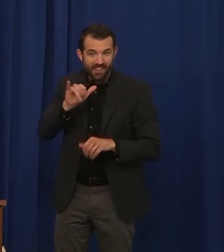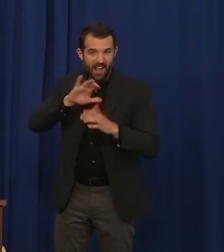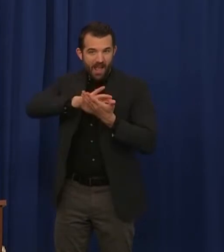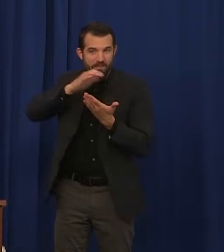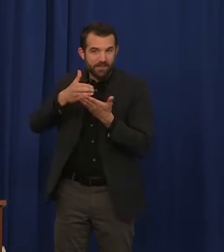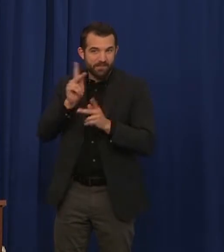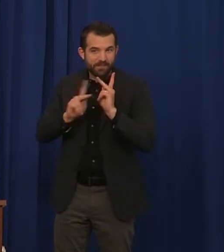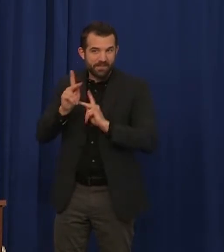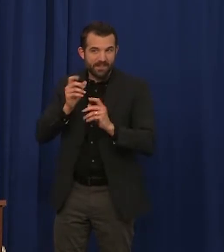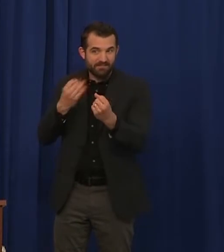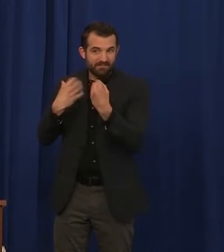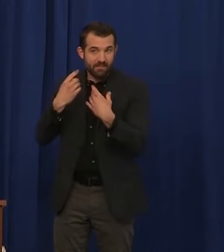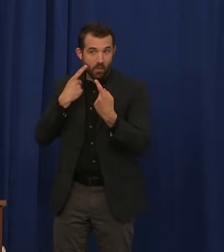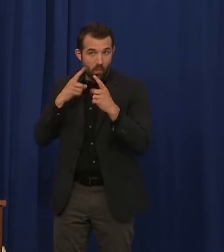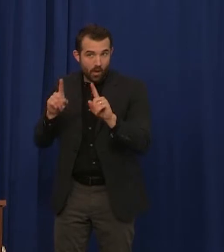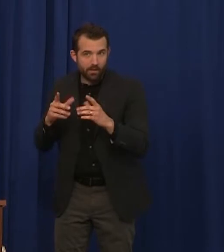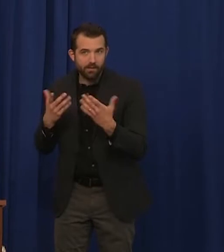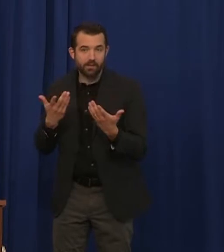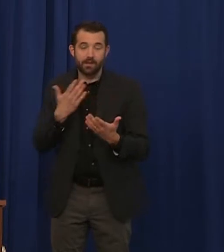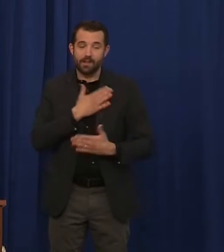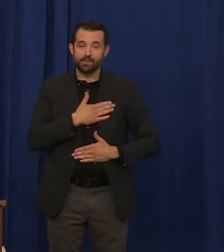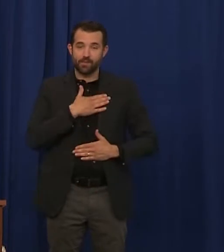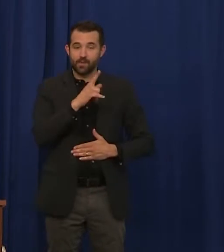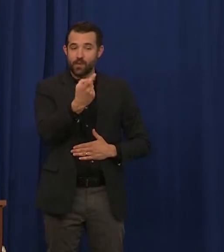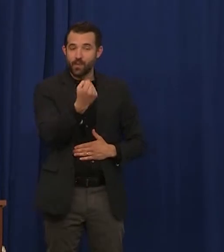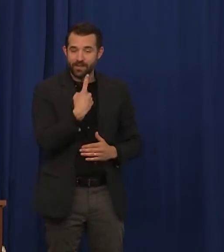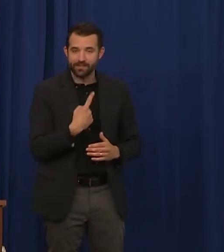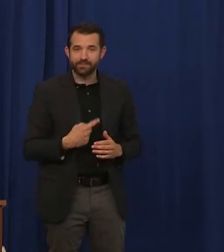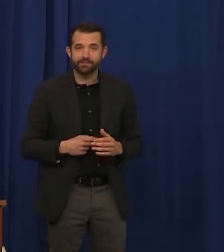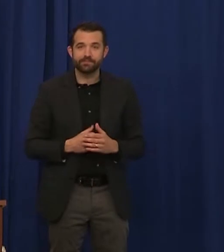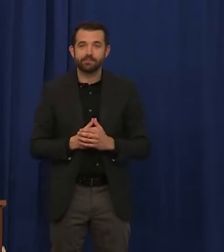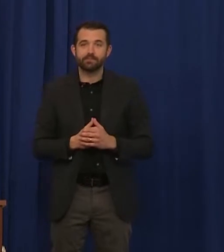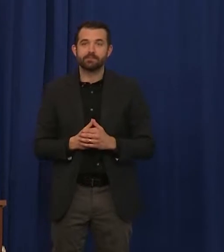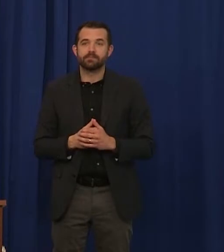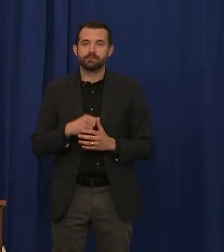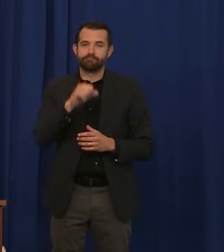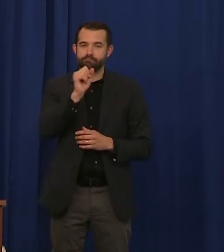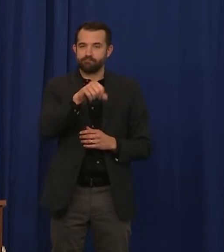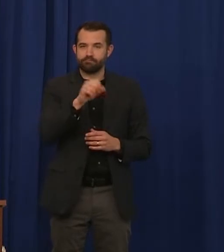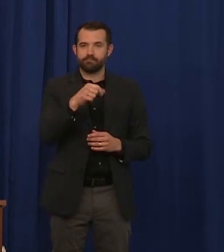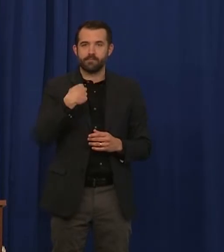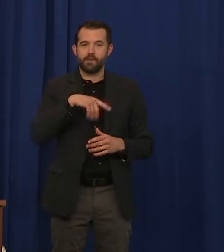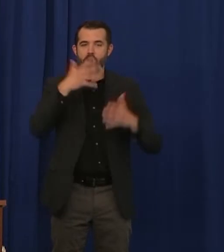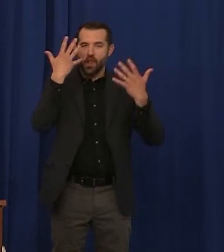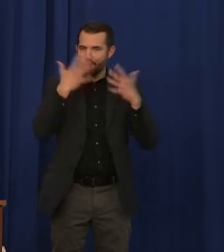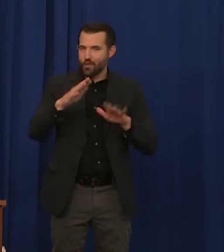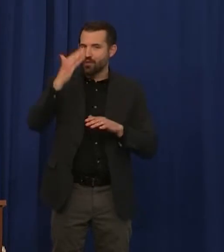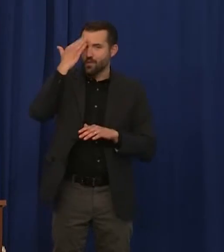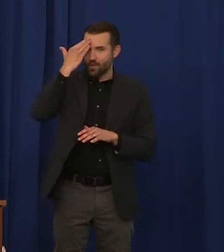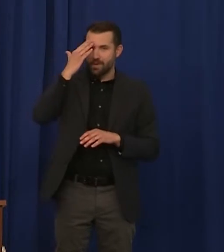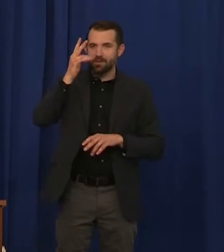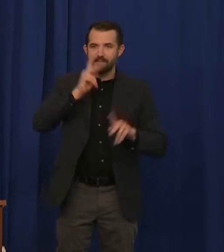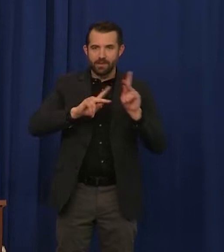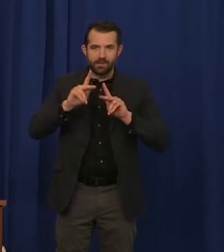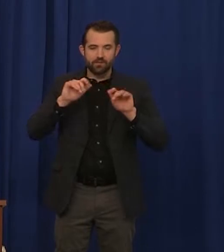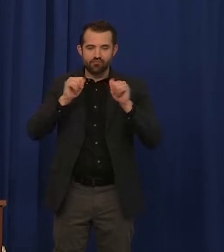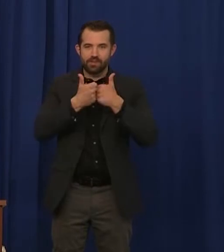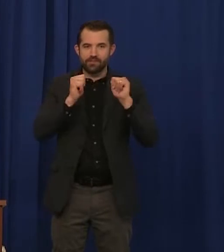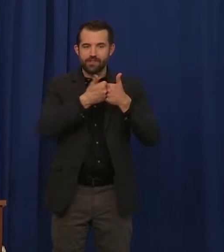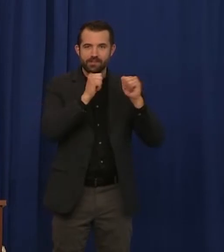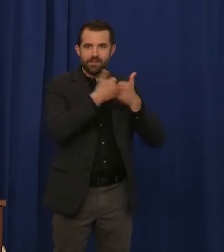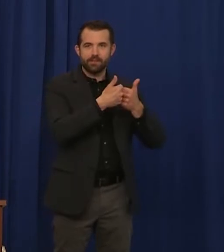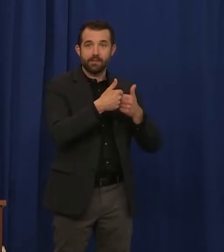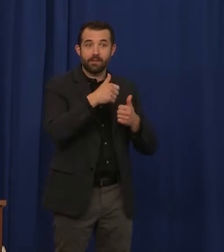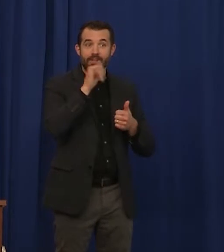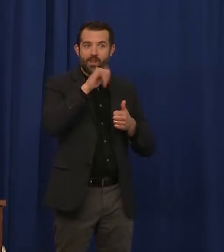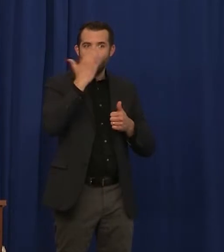me take the first part. Yes, we do know that people are experiencing challenges, which is why I took the action this